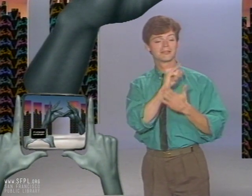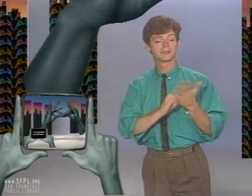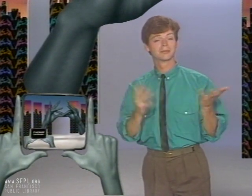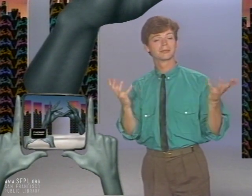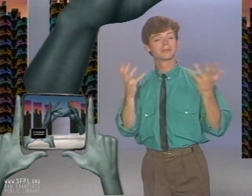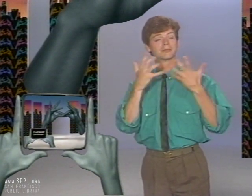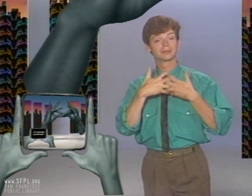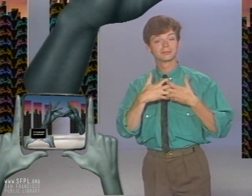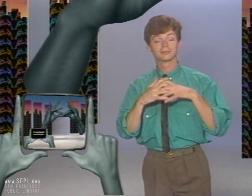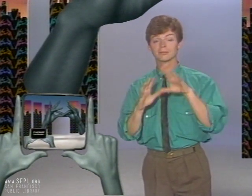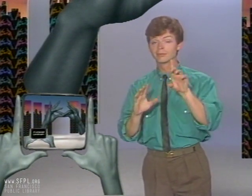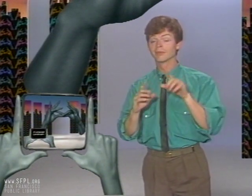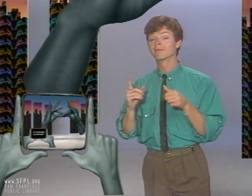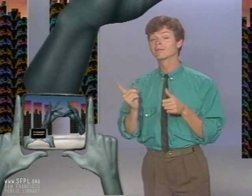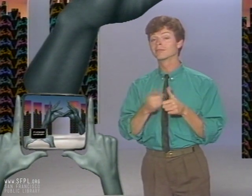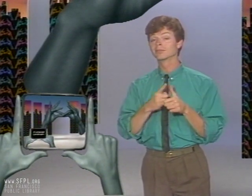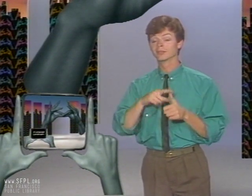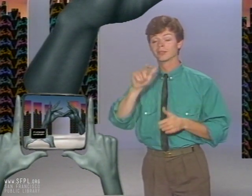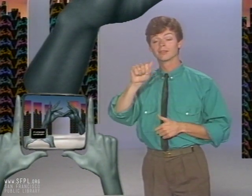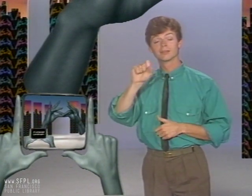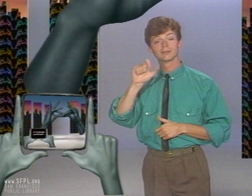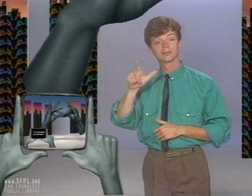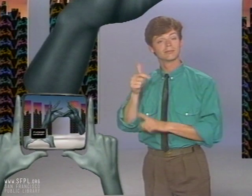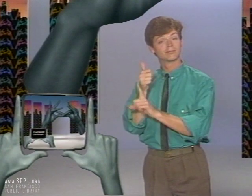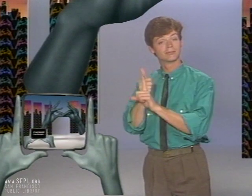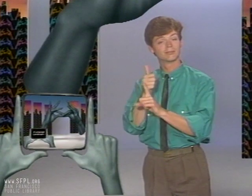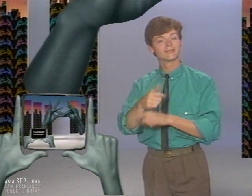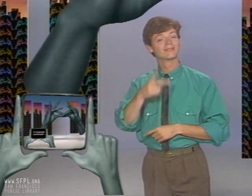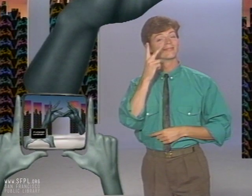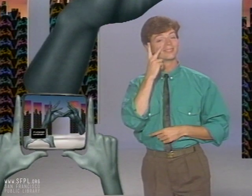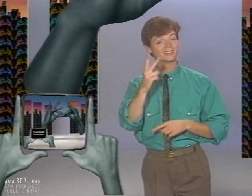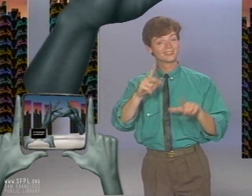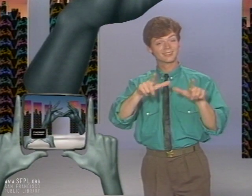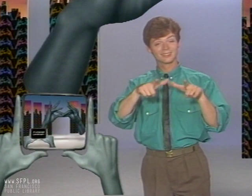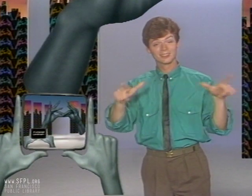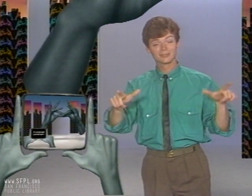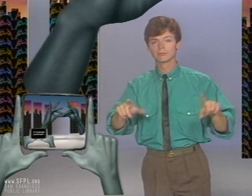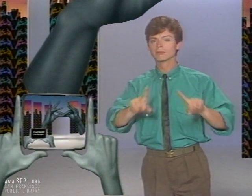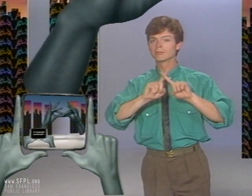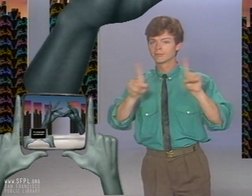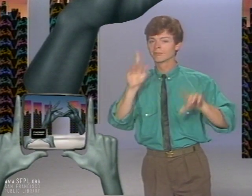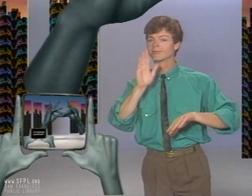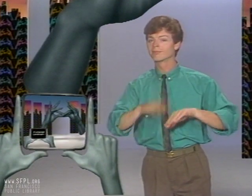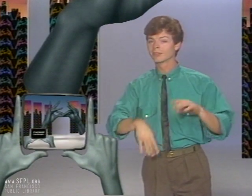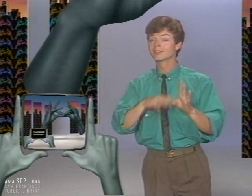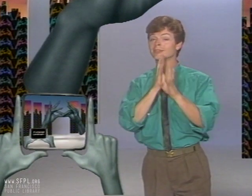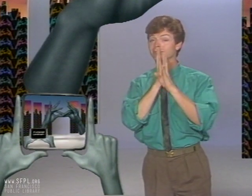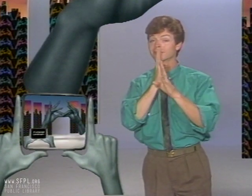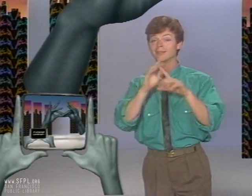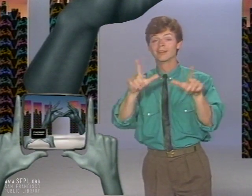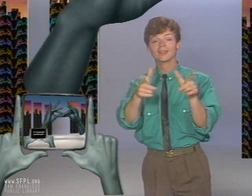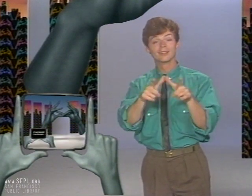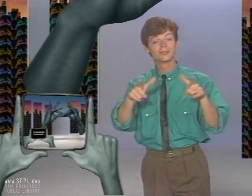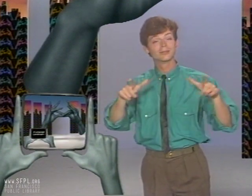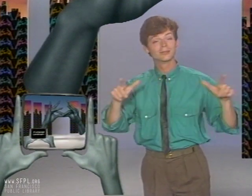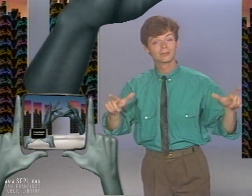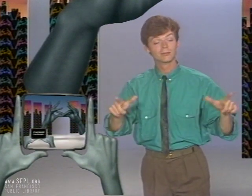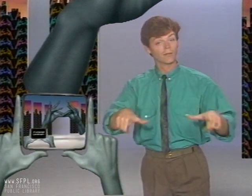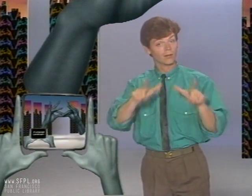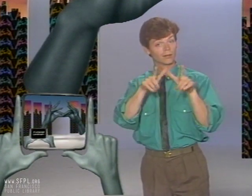these performers will impart their views of the deaf experience. You may wonder how art and ASL come together.